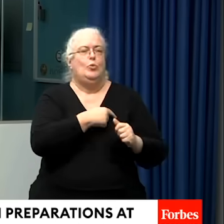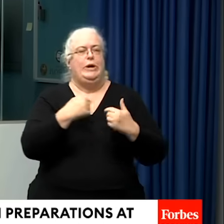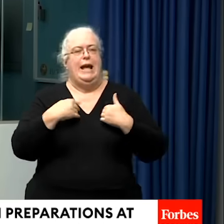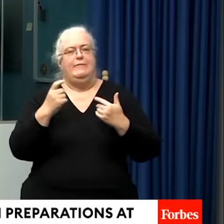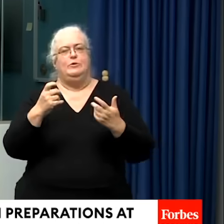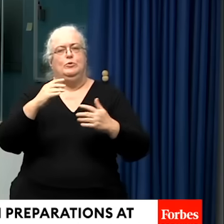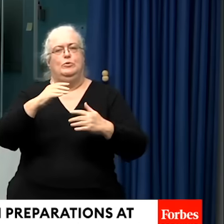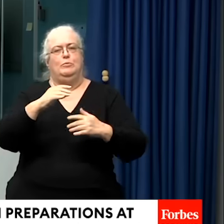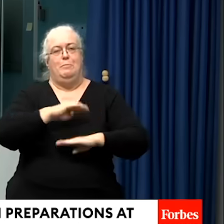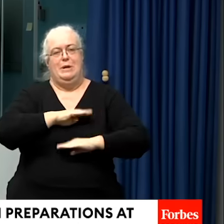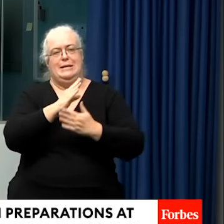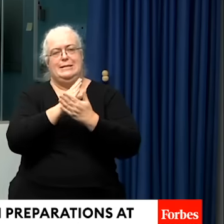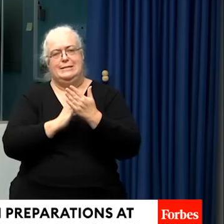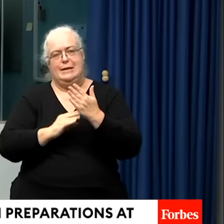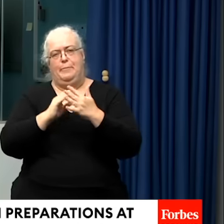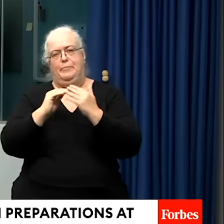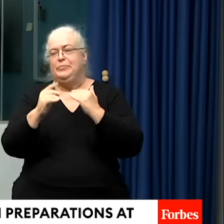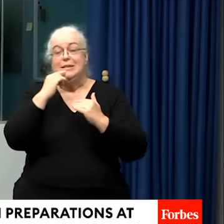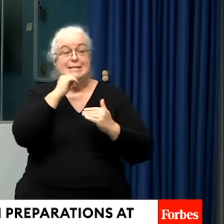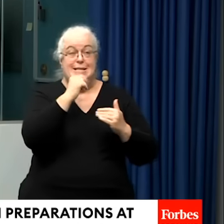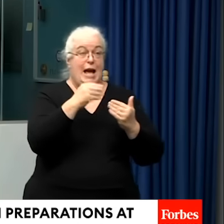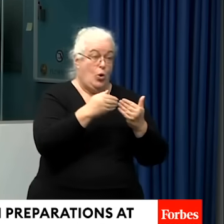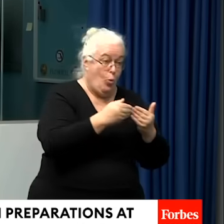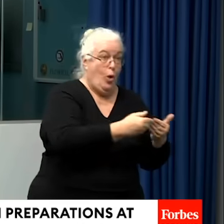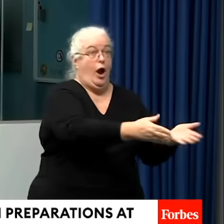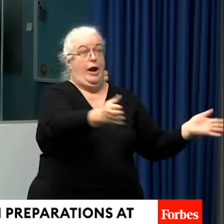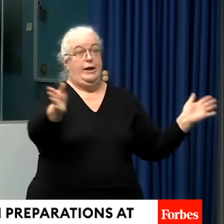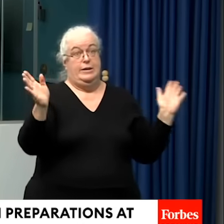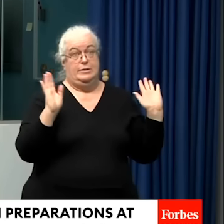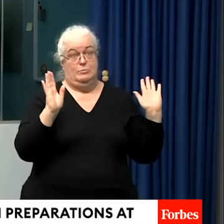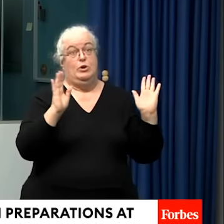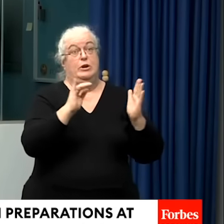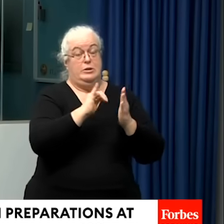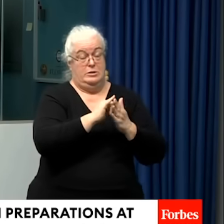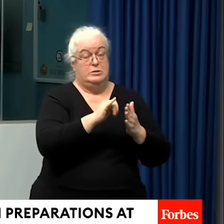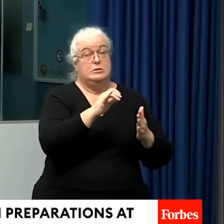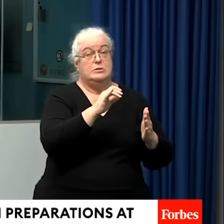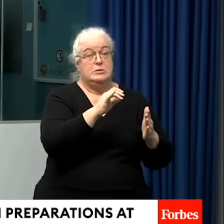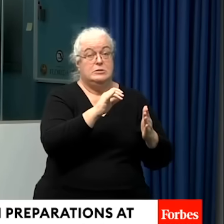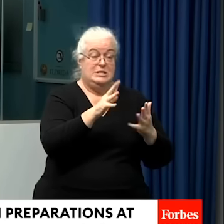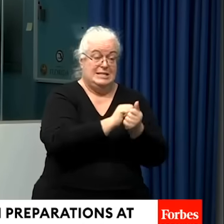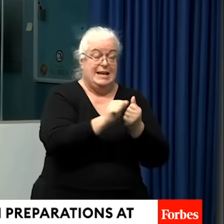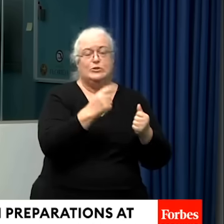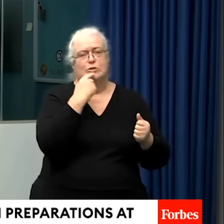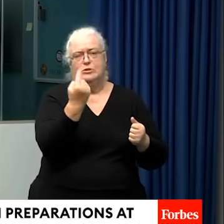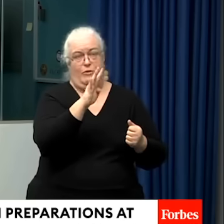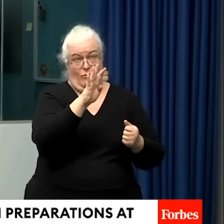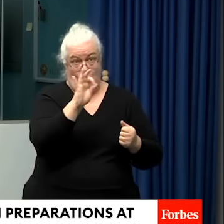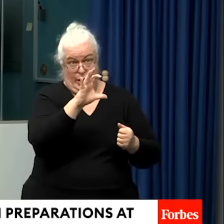FEMA. This is not a widespread disaster. It is impacting, as the governor said, 49 counties. Right now we